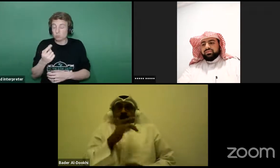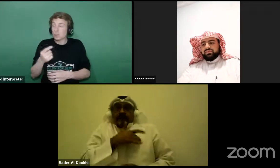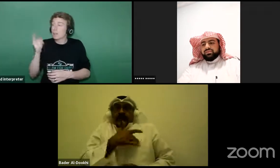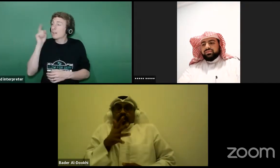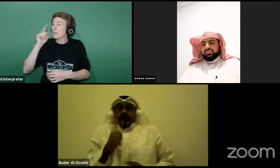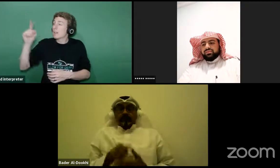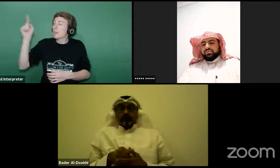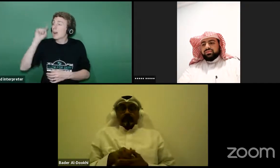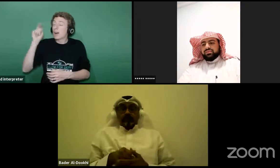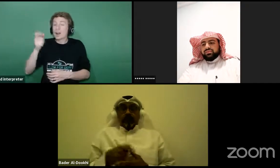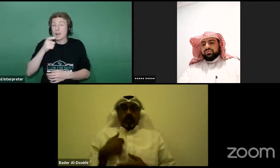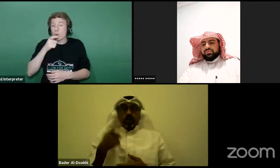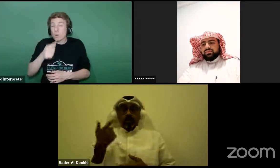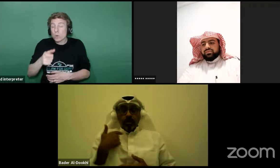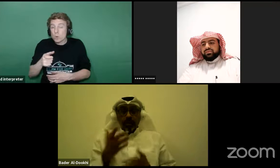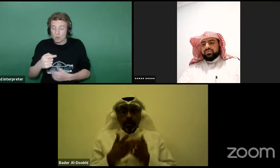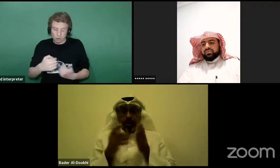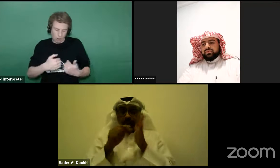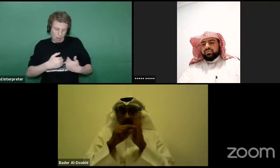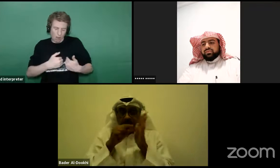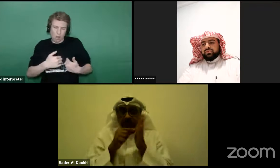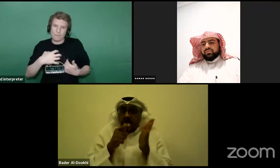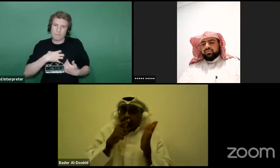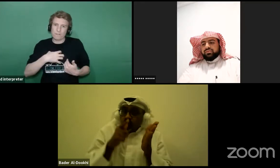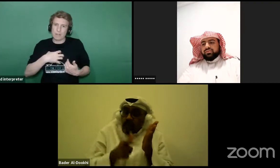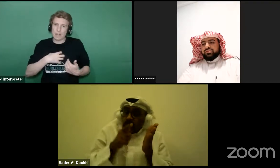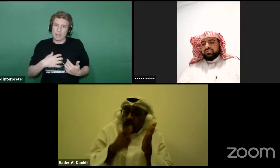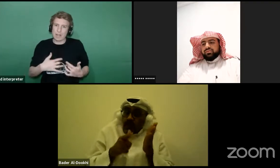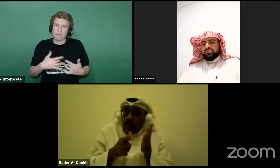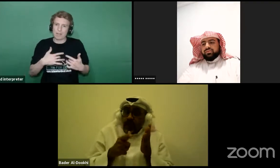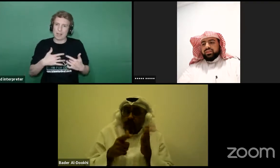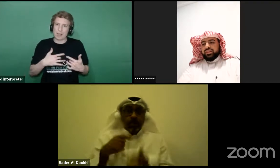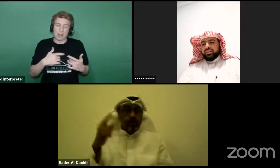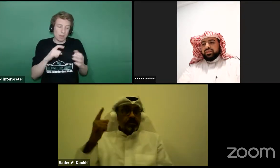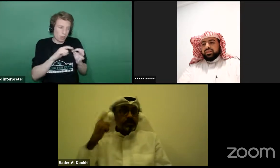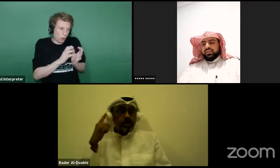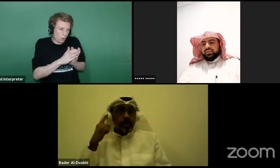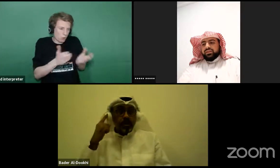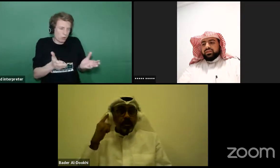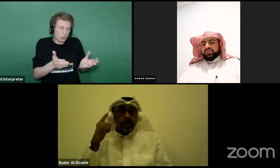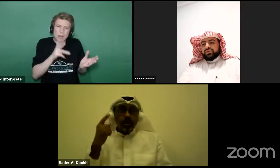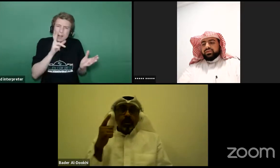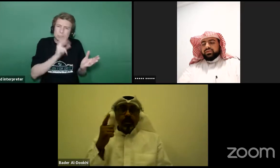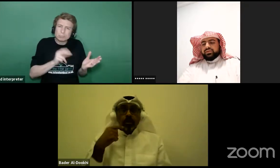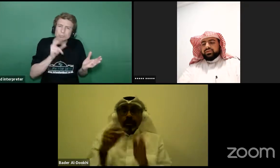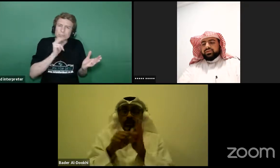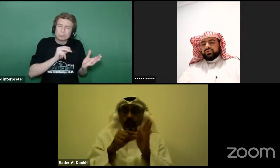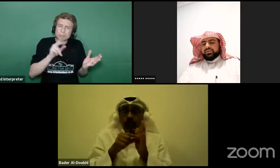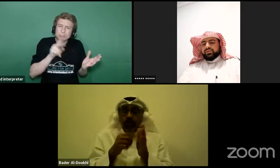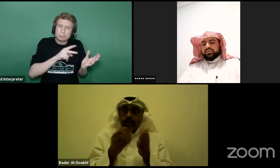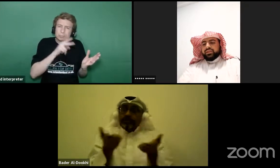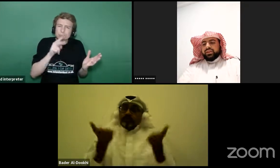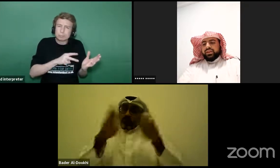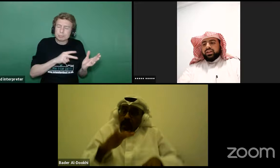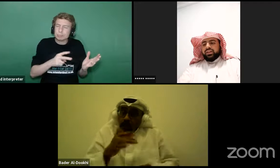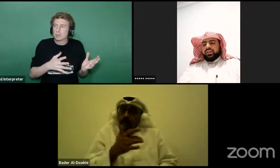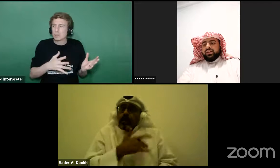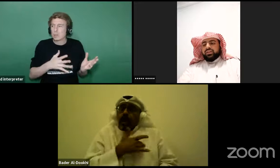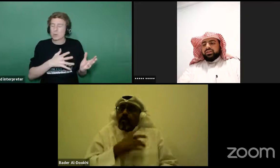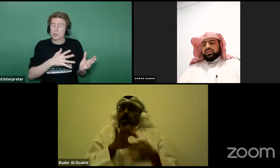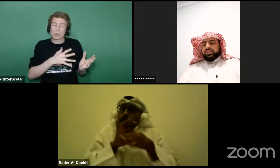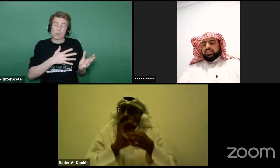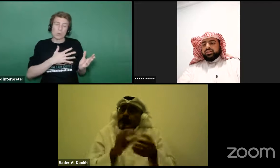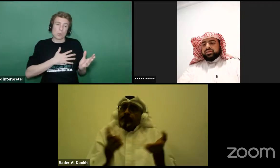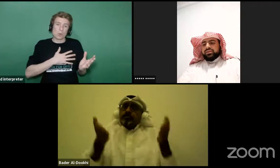and when his verses, this Qur'an, are recited to them, the verses, increase their faith, and they put